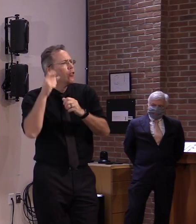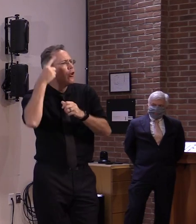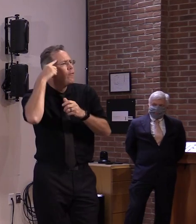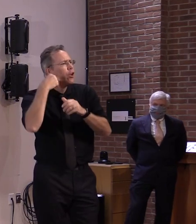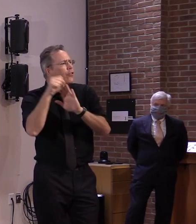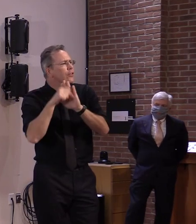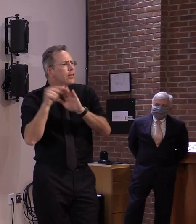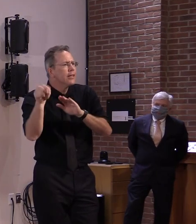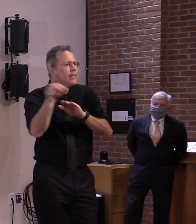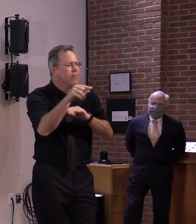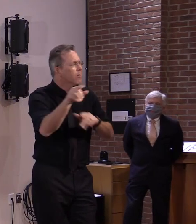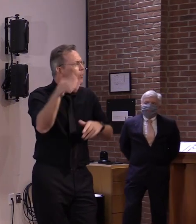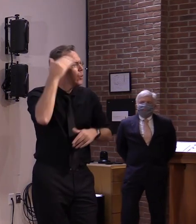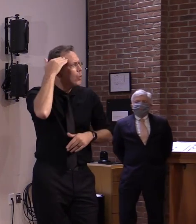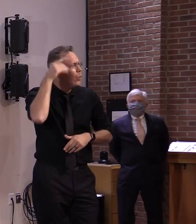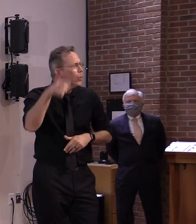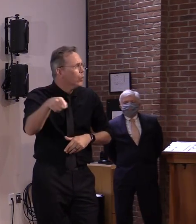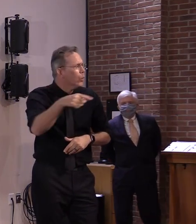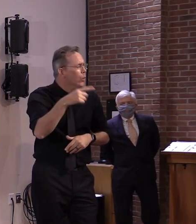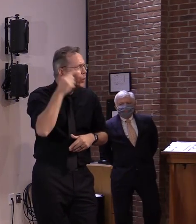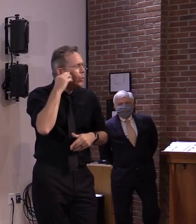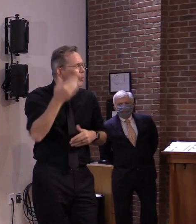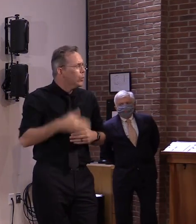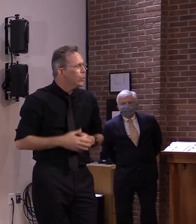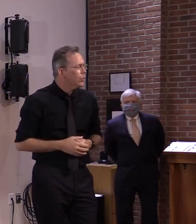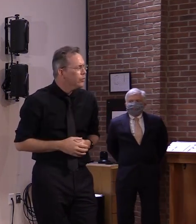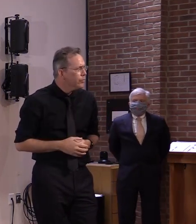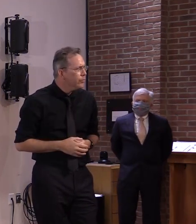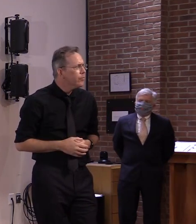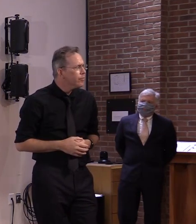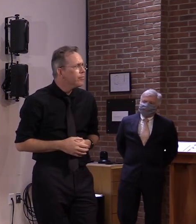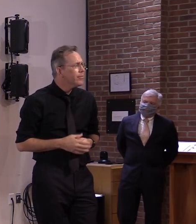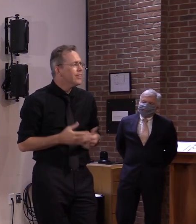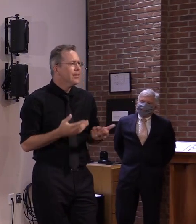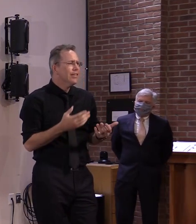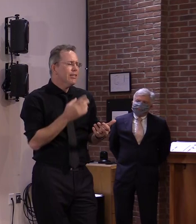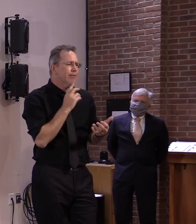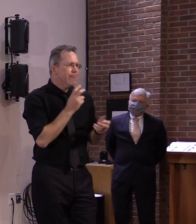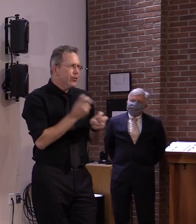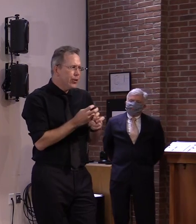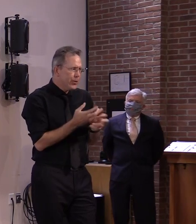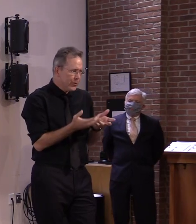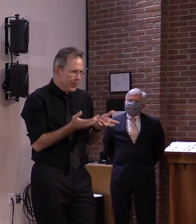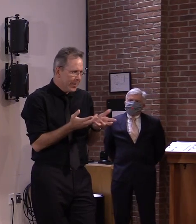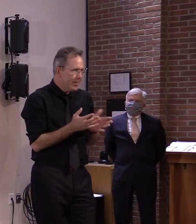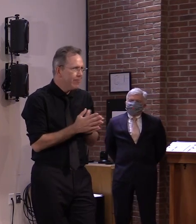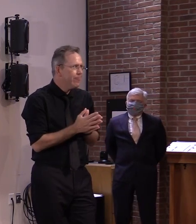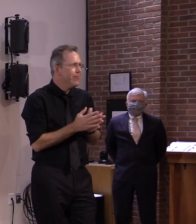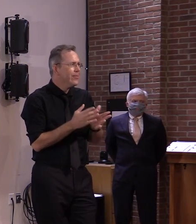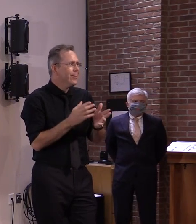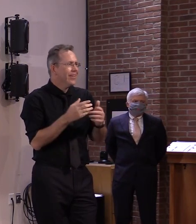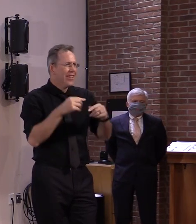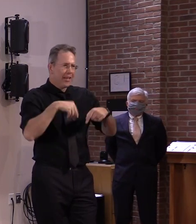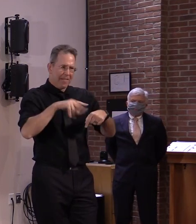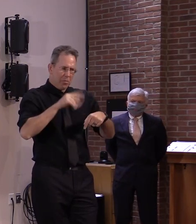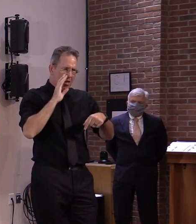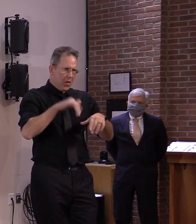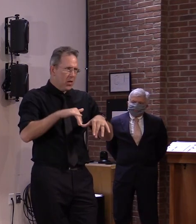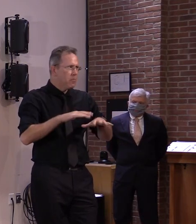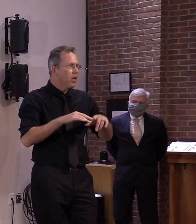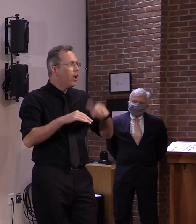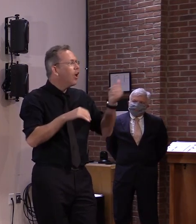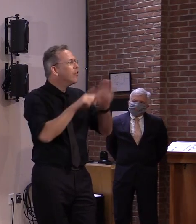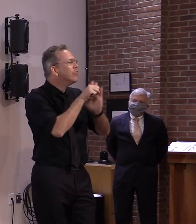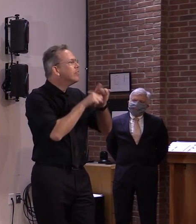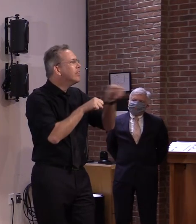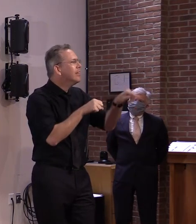own states. And to communicate, it's difficult enough for us to communicate within our borders, much less outside our borders. So it's up to each and every